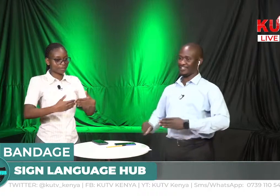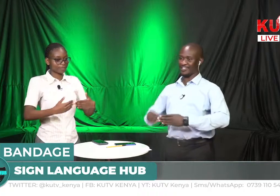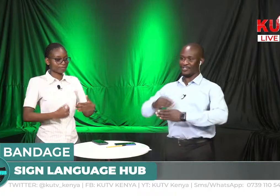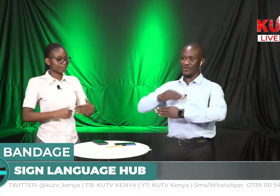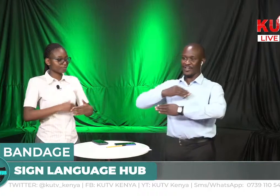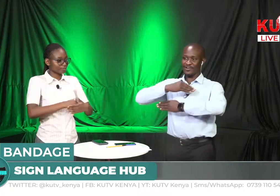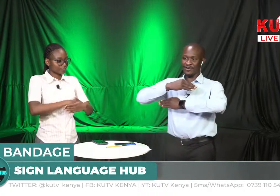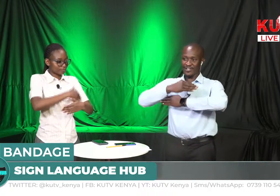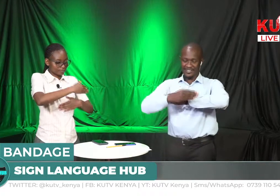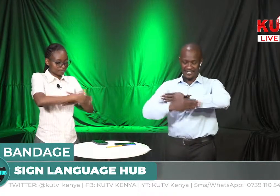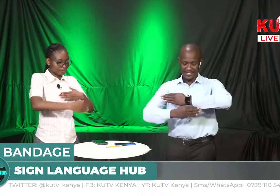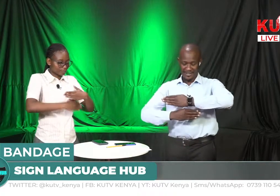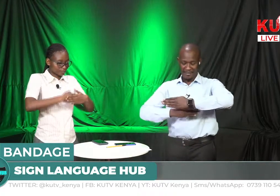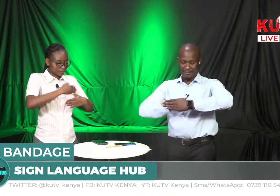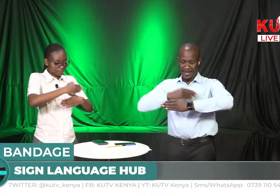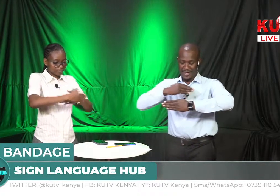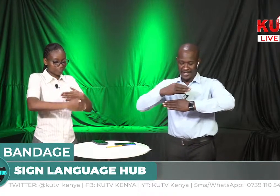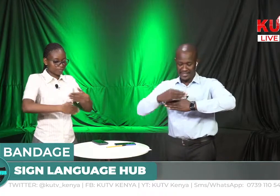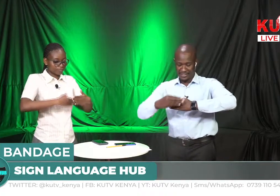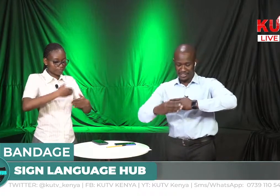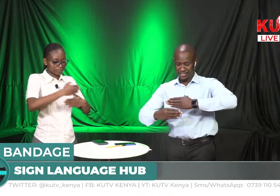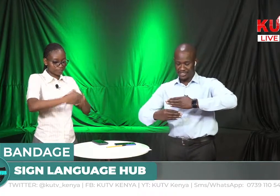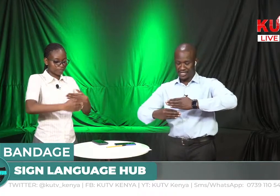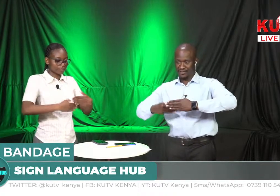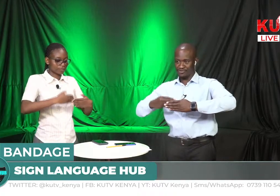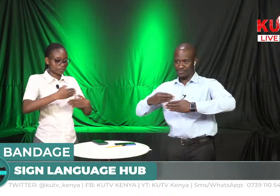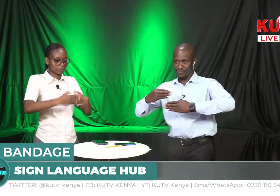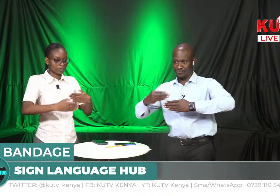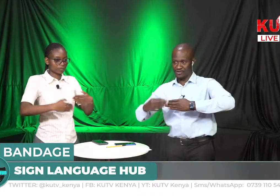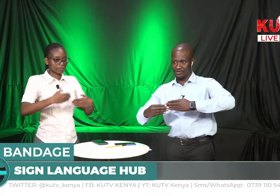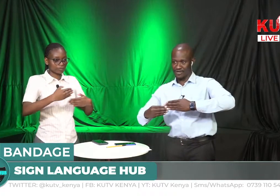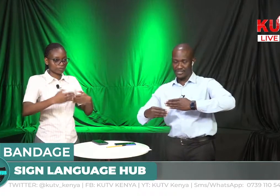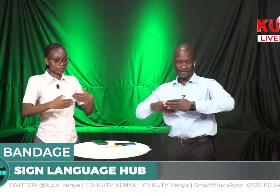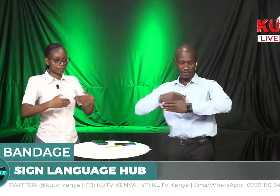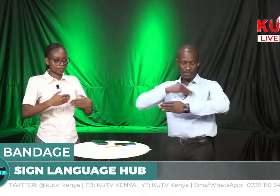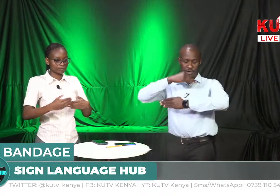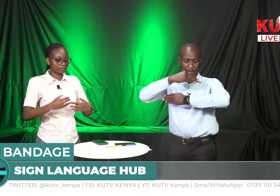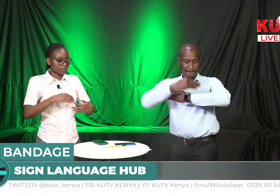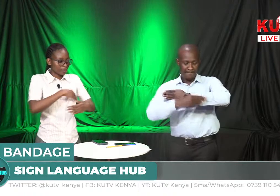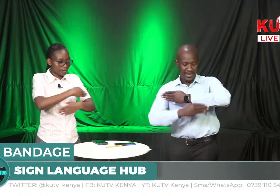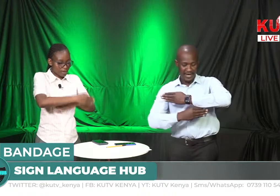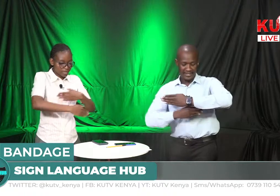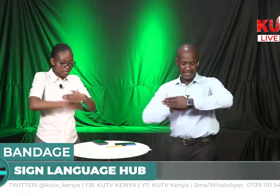You unroll it, bandage, as you remove it, all right? So,